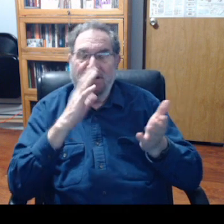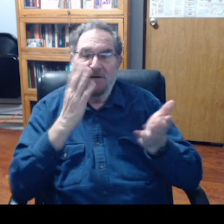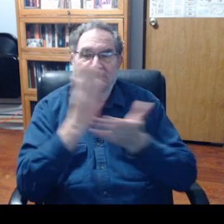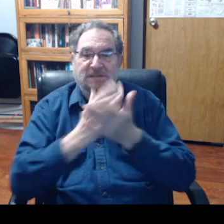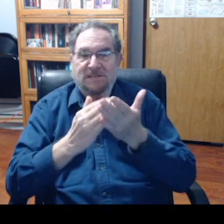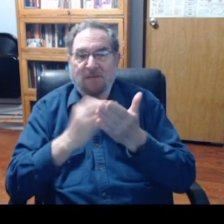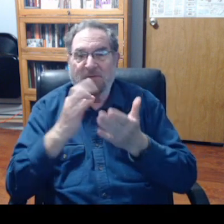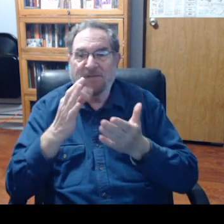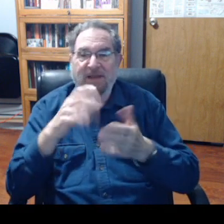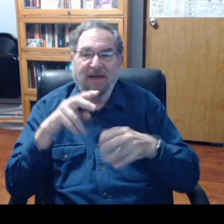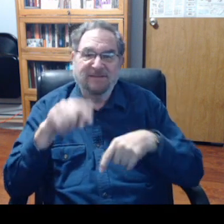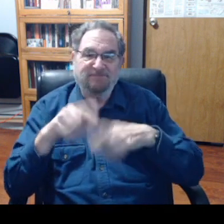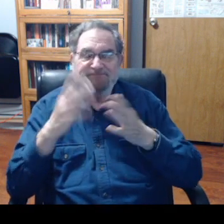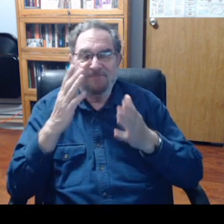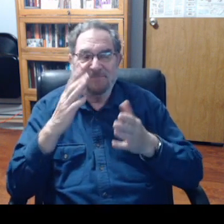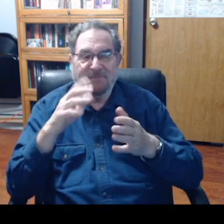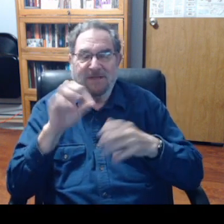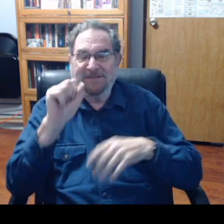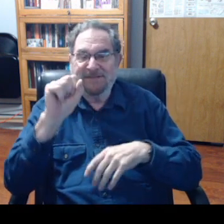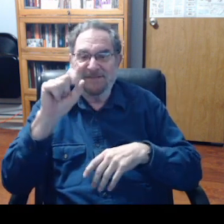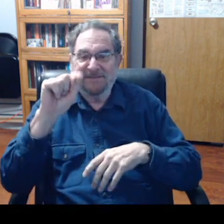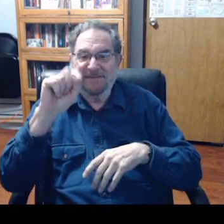These are some of the